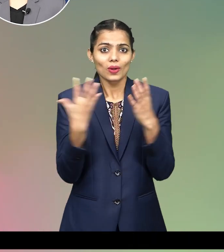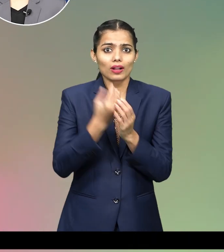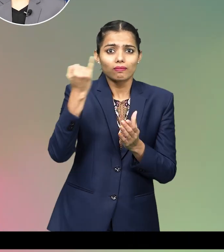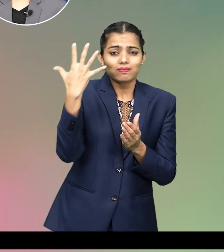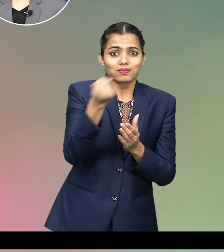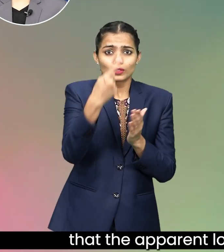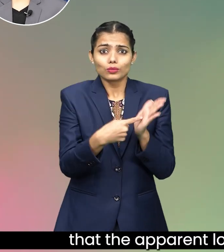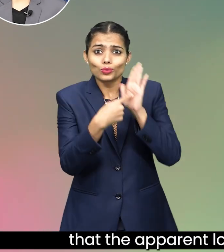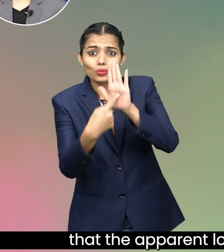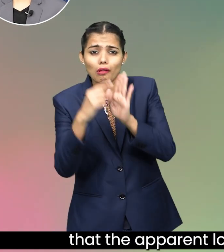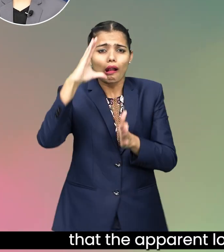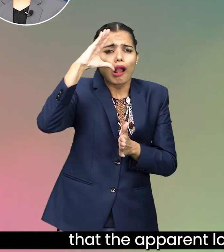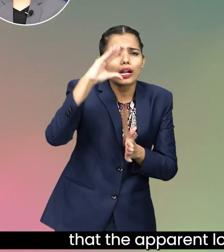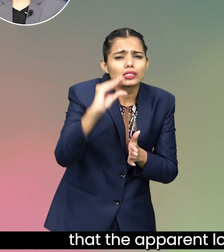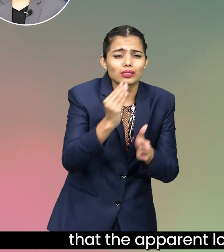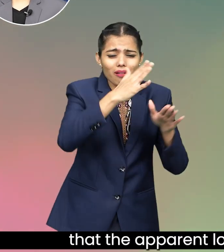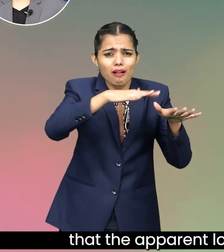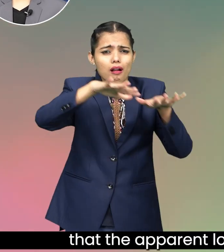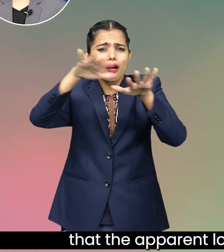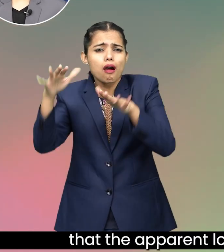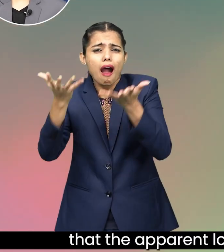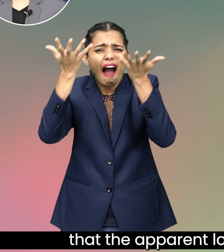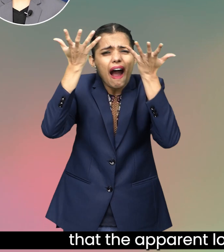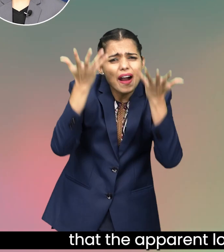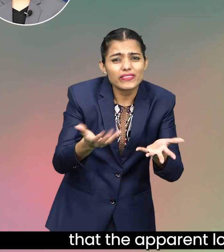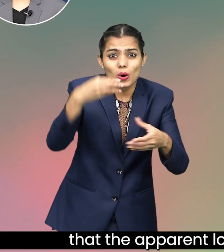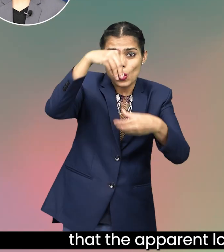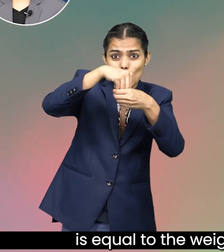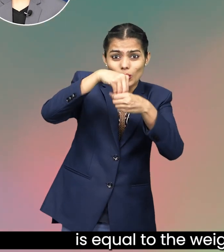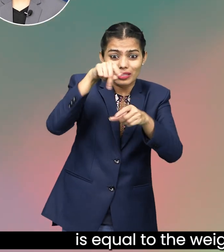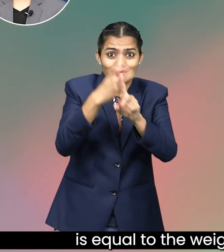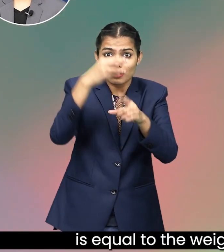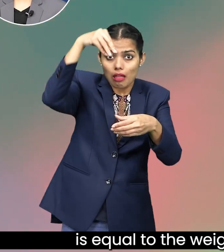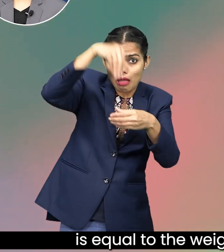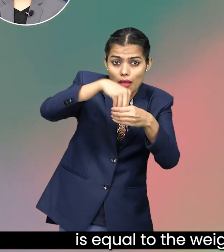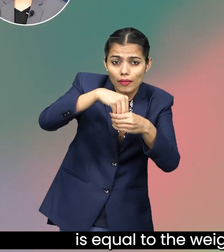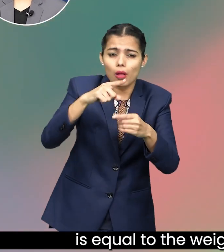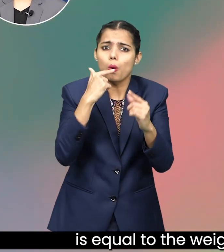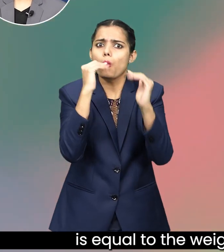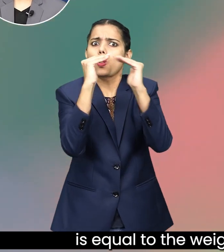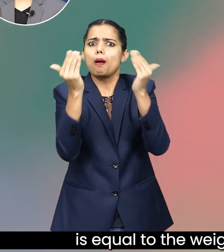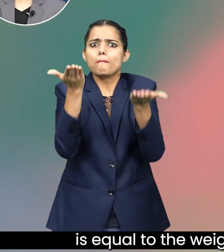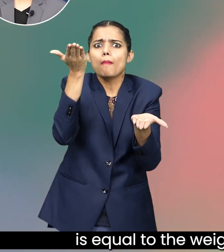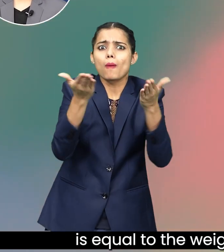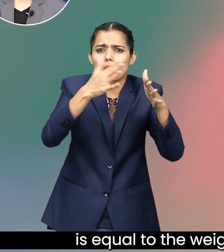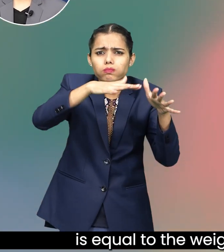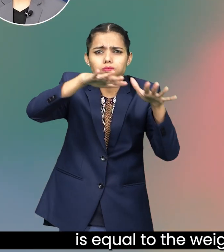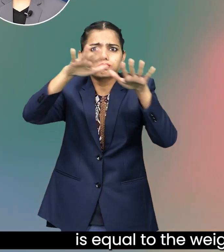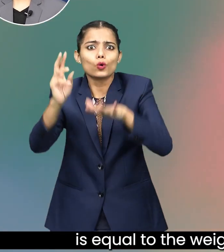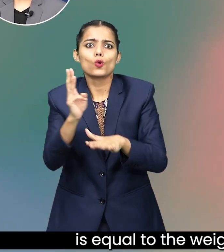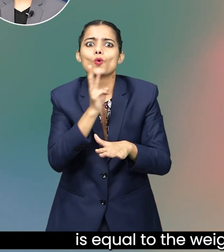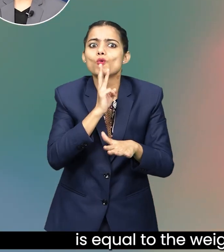we find that the apparent loss of weight of the immerse stone is equal to the weight of that